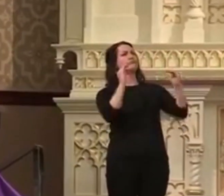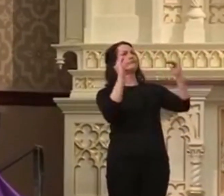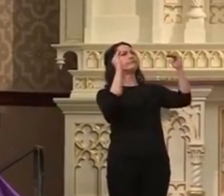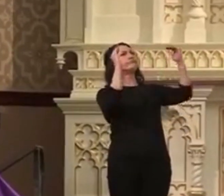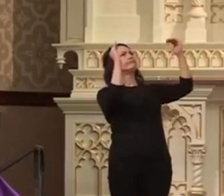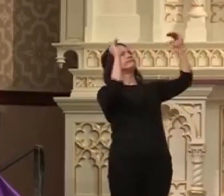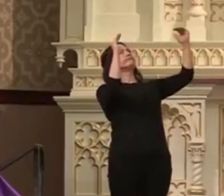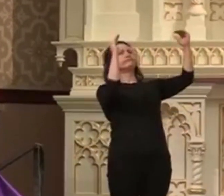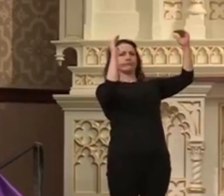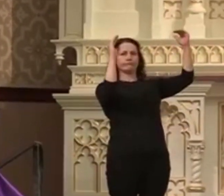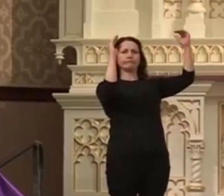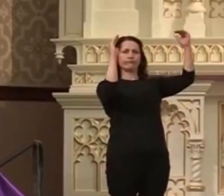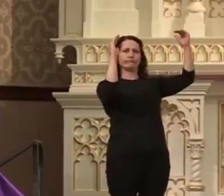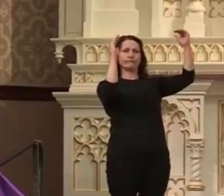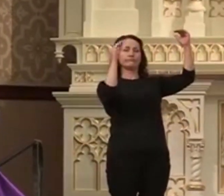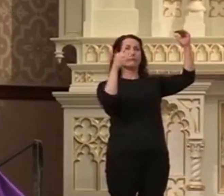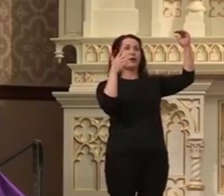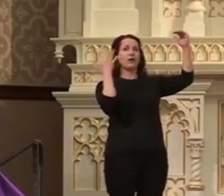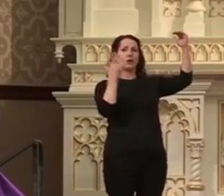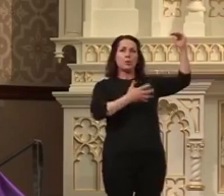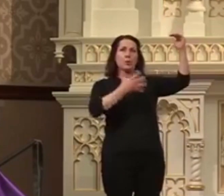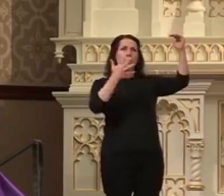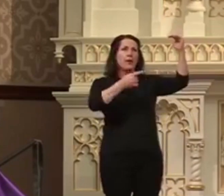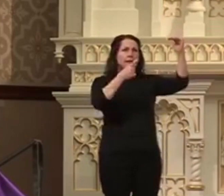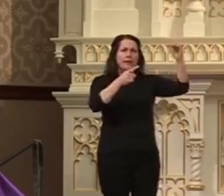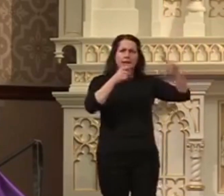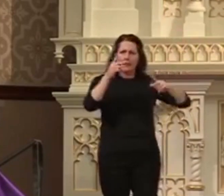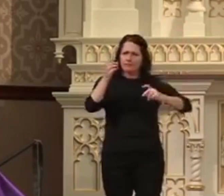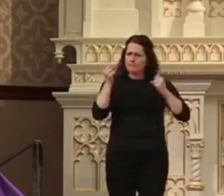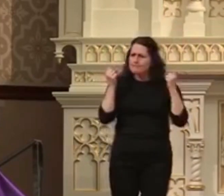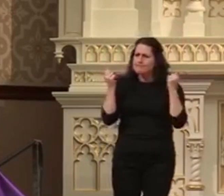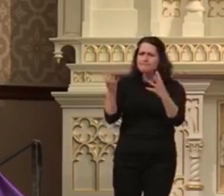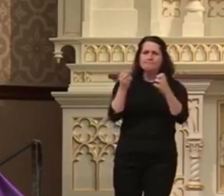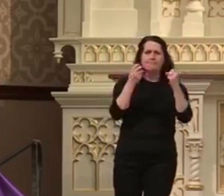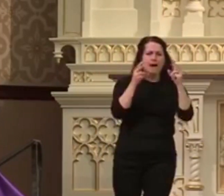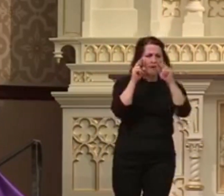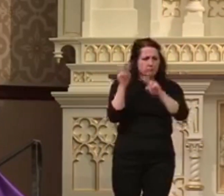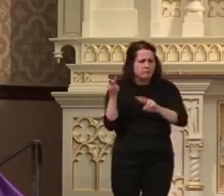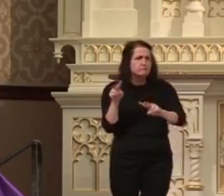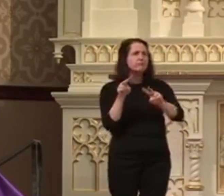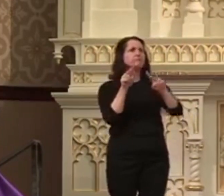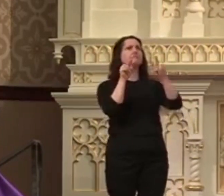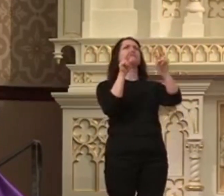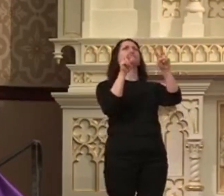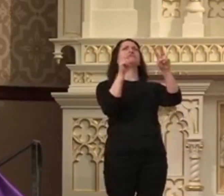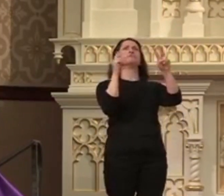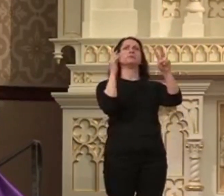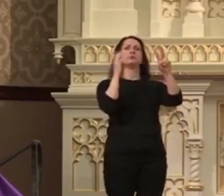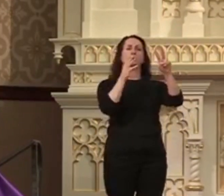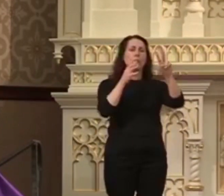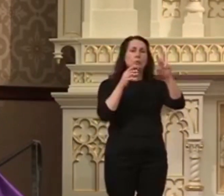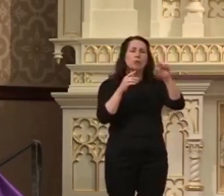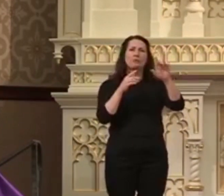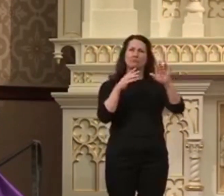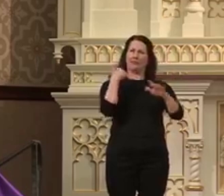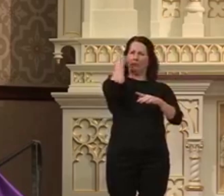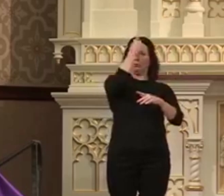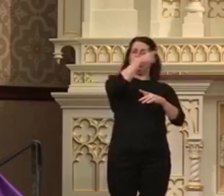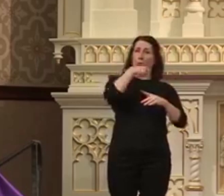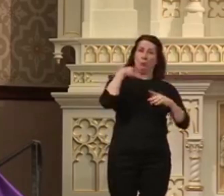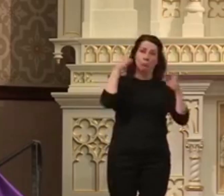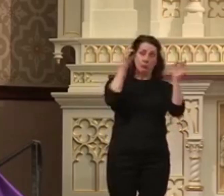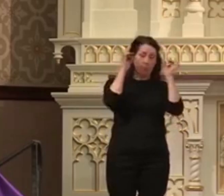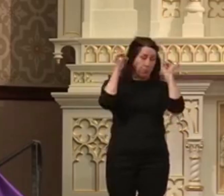exalted. Even as many were amazed at him, so marred was his look beyond